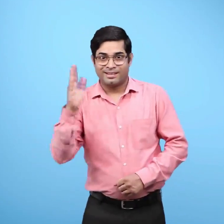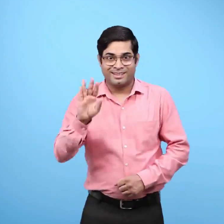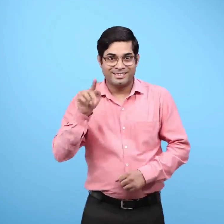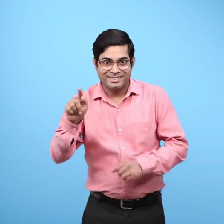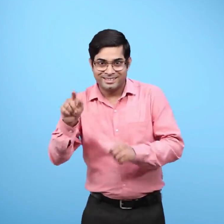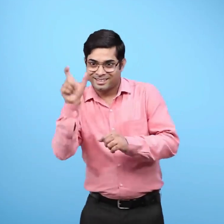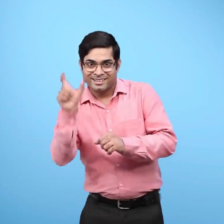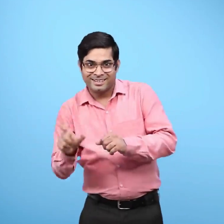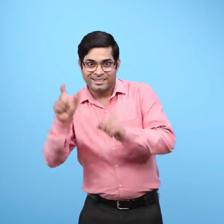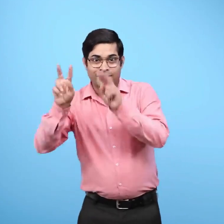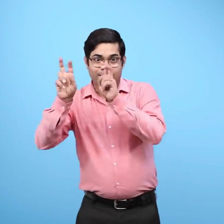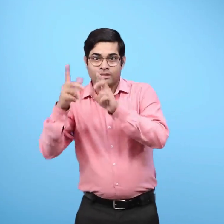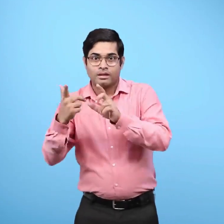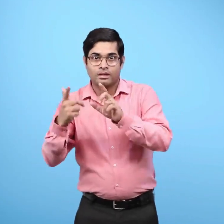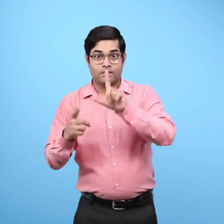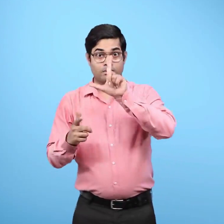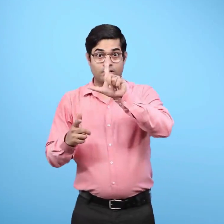Column 2, Number of right angles.